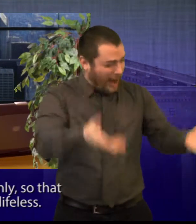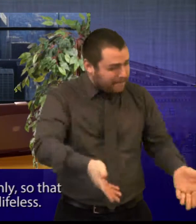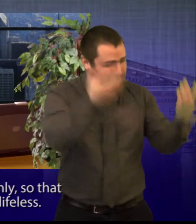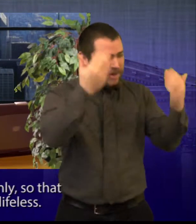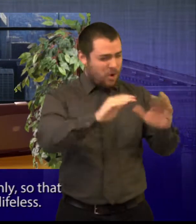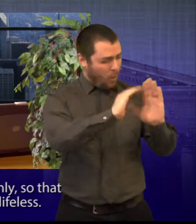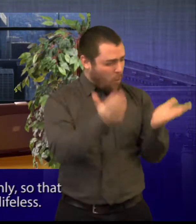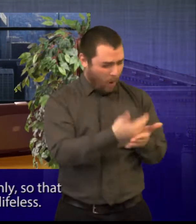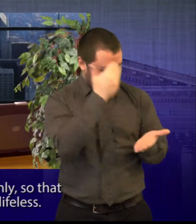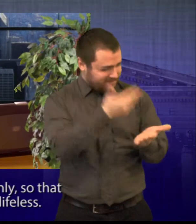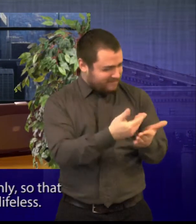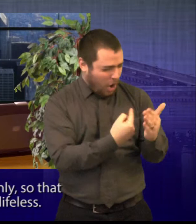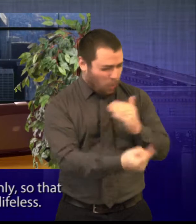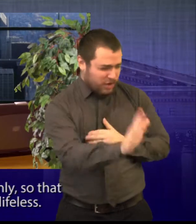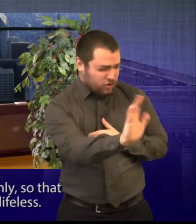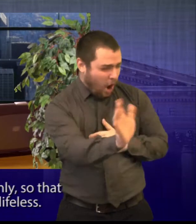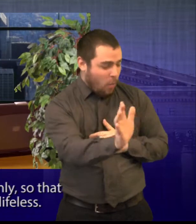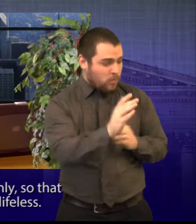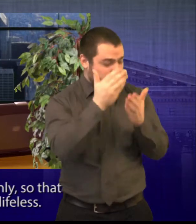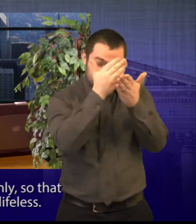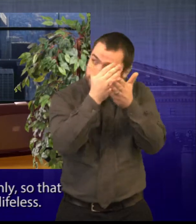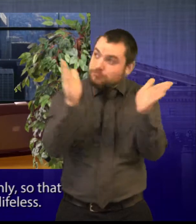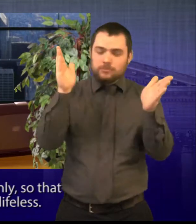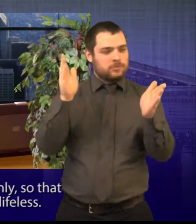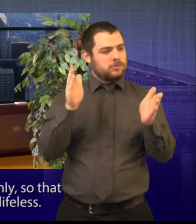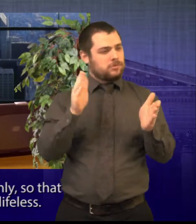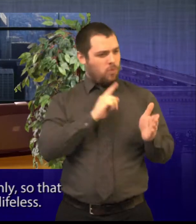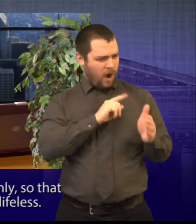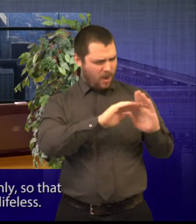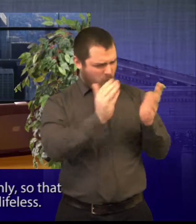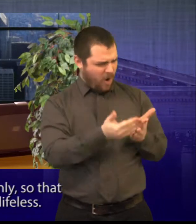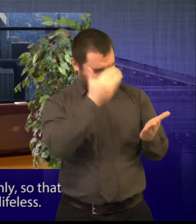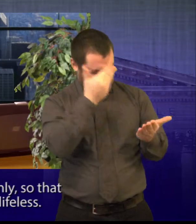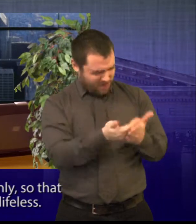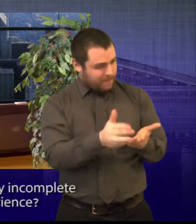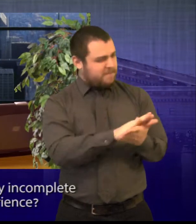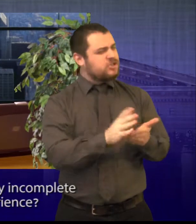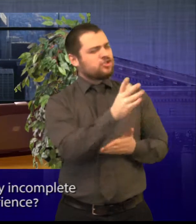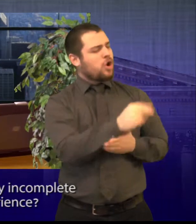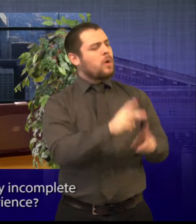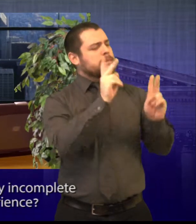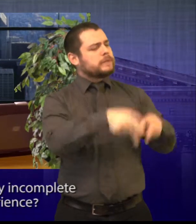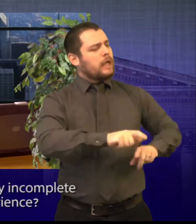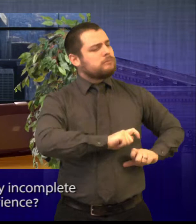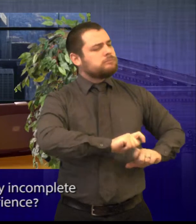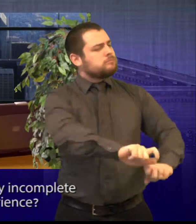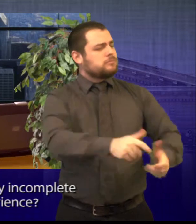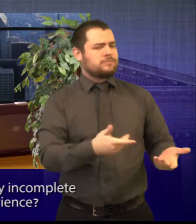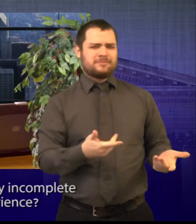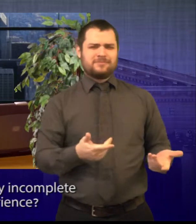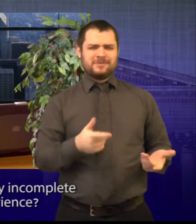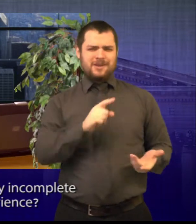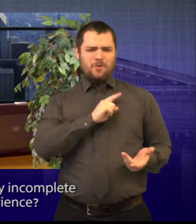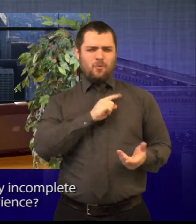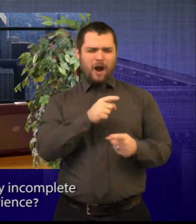the material world only, so that our souls remain dead and lifeless. Why are we so